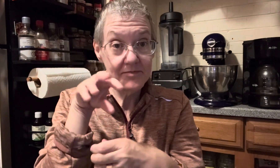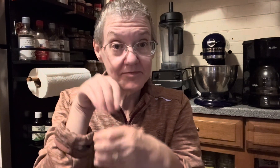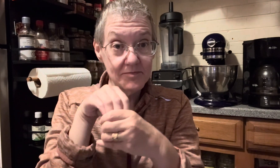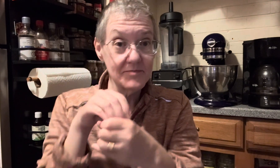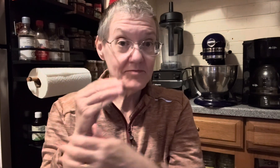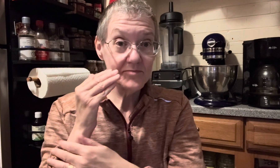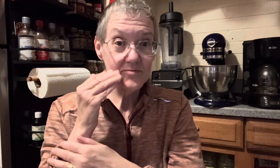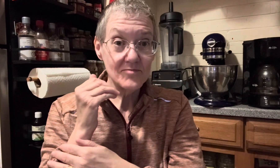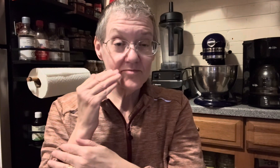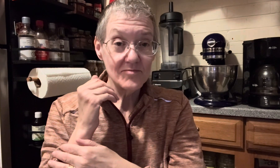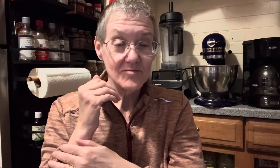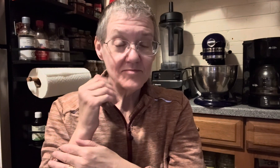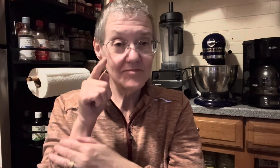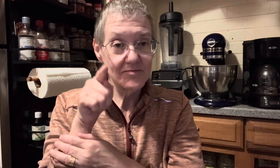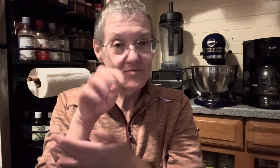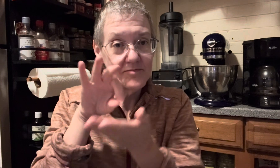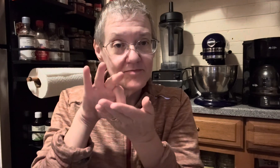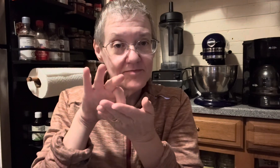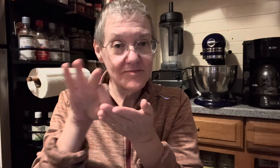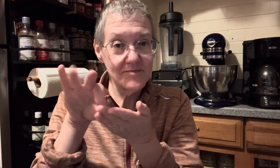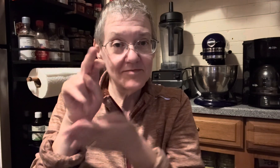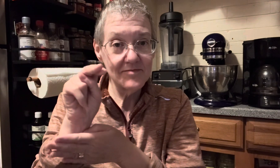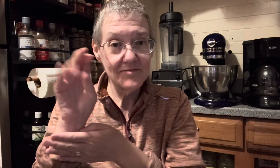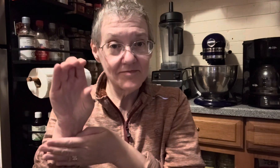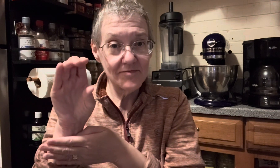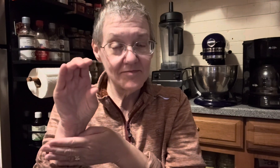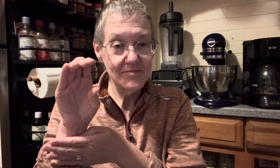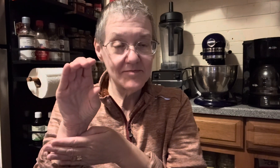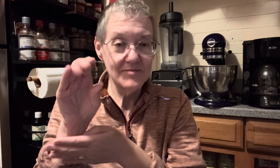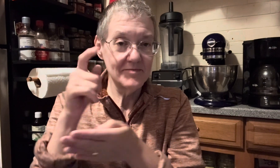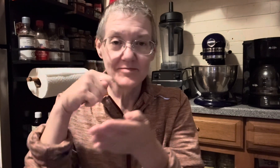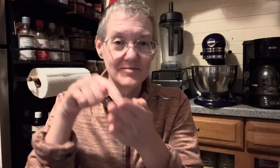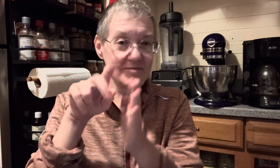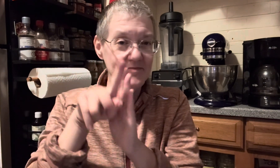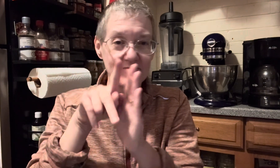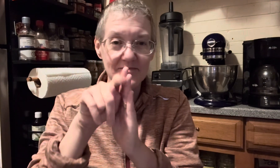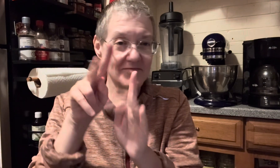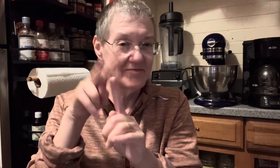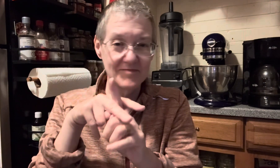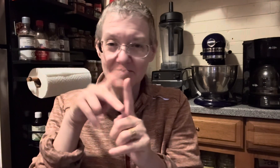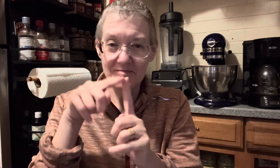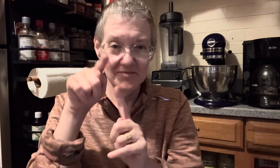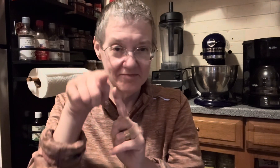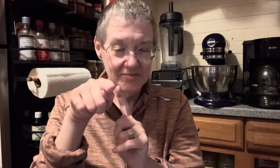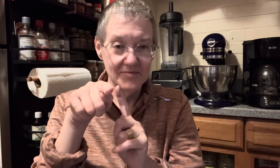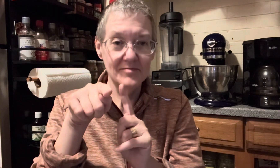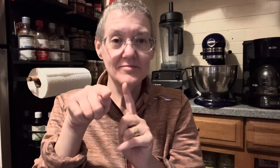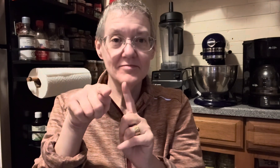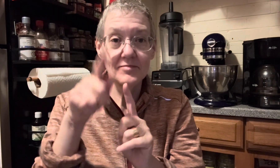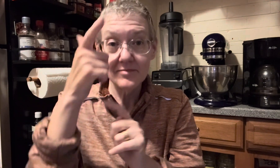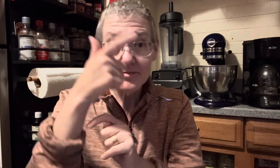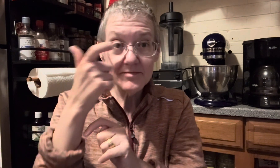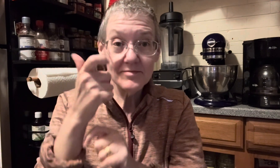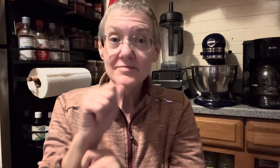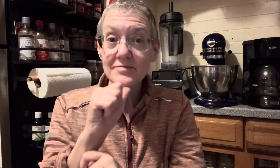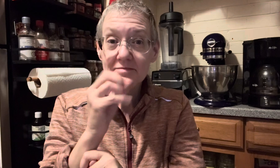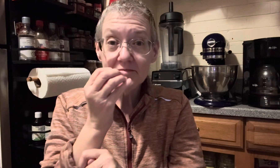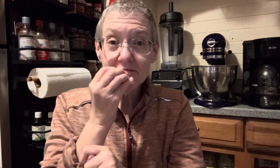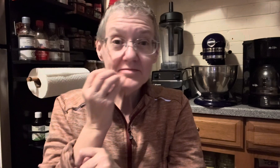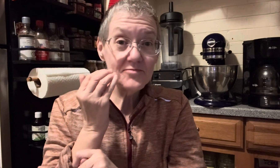But if you include sugar in your diets, in your net carbs, this video might not apply to you. But because